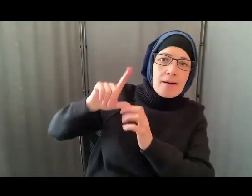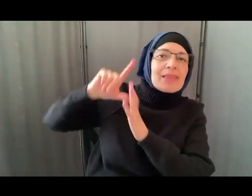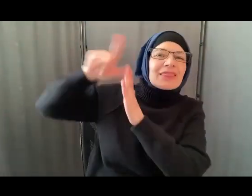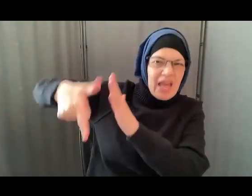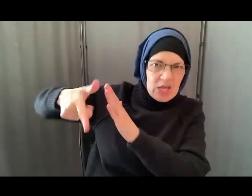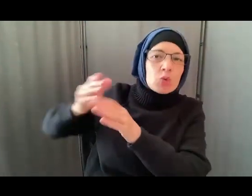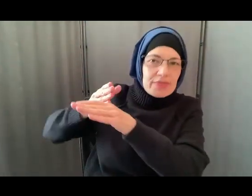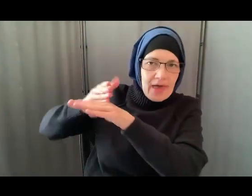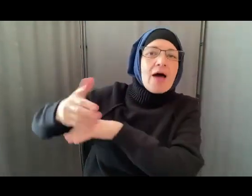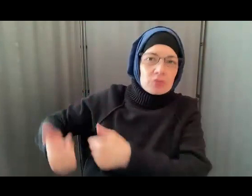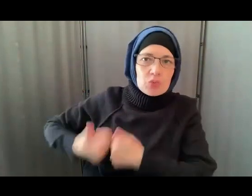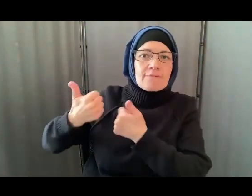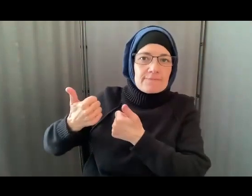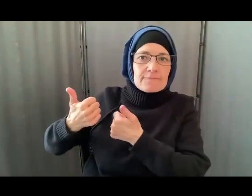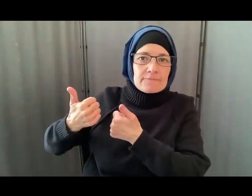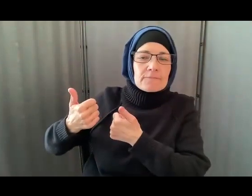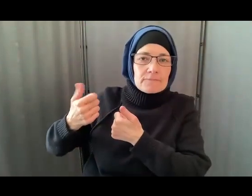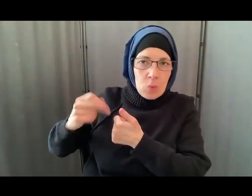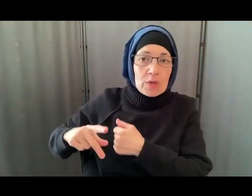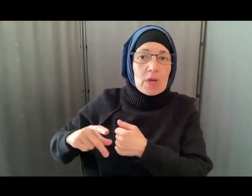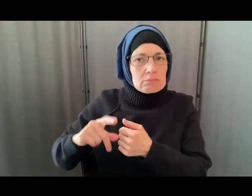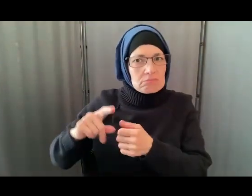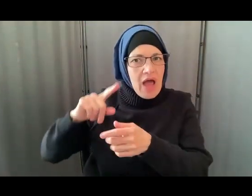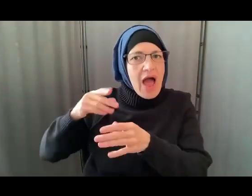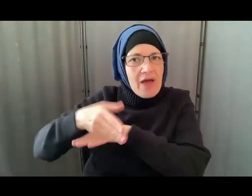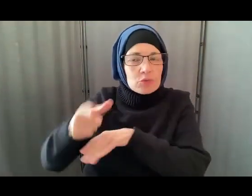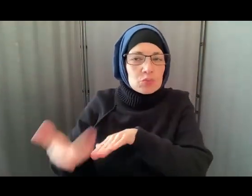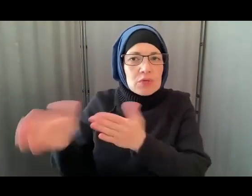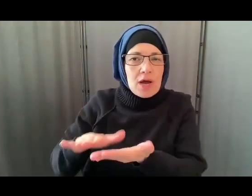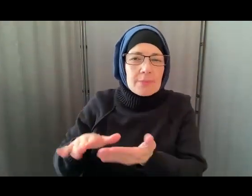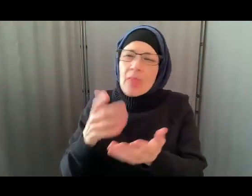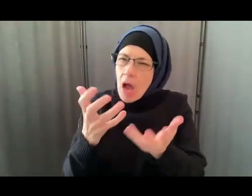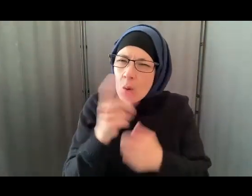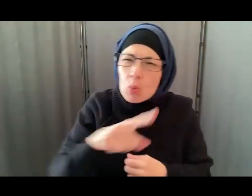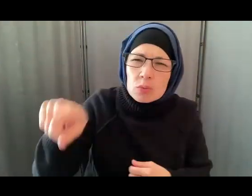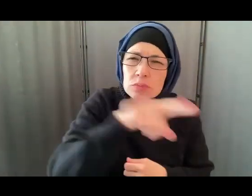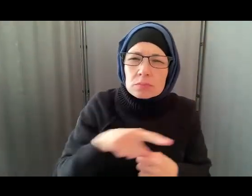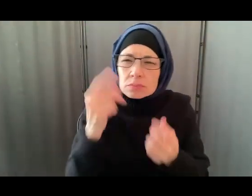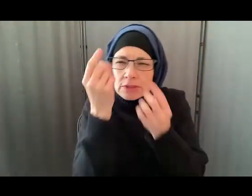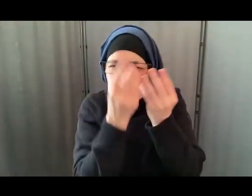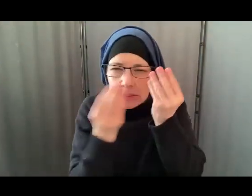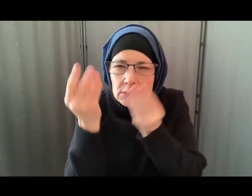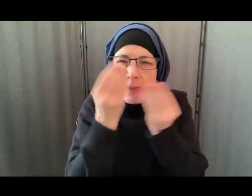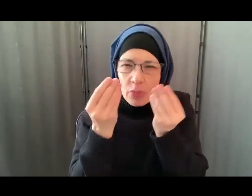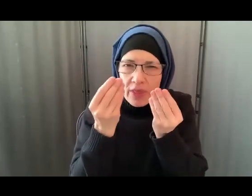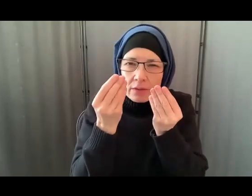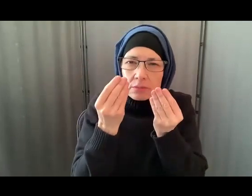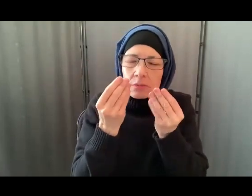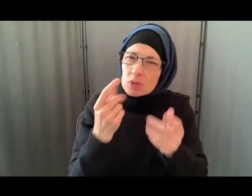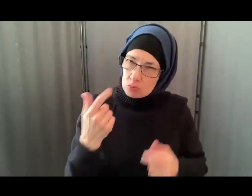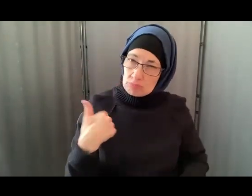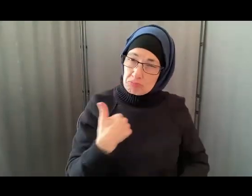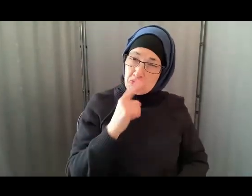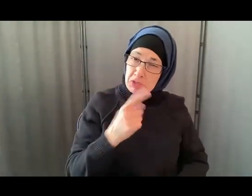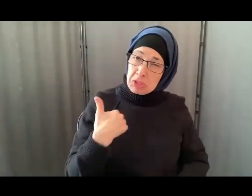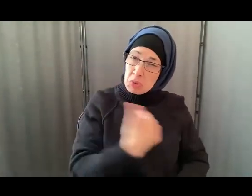and ponder. Take a minute and think about it. Do we really live this life for the